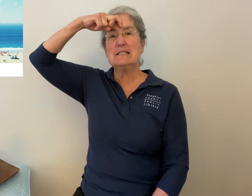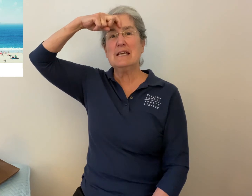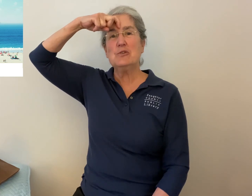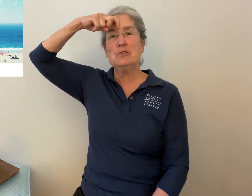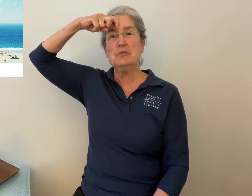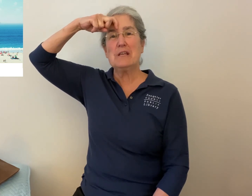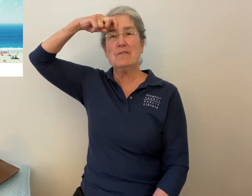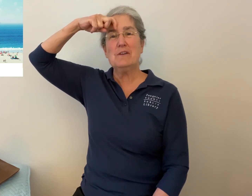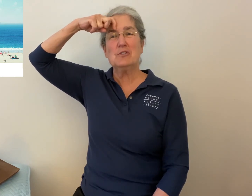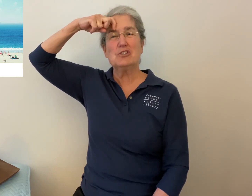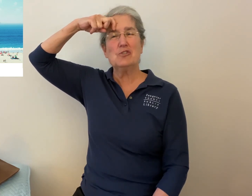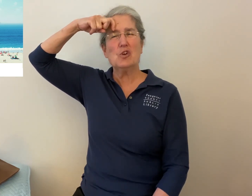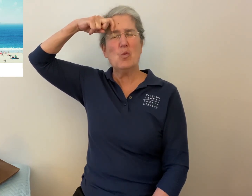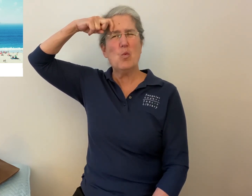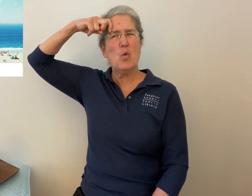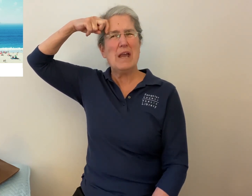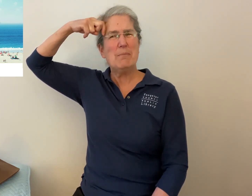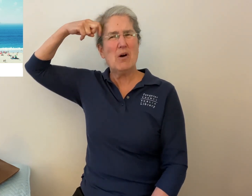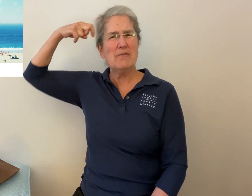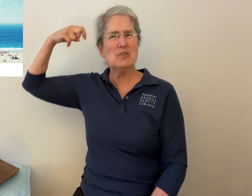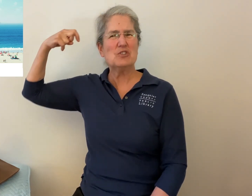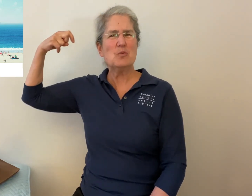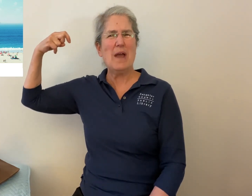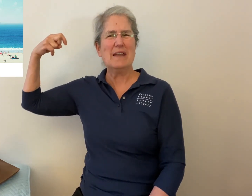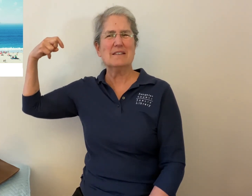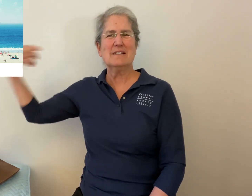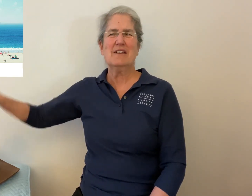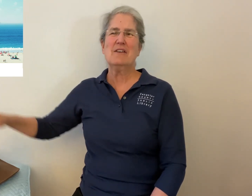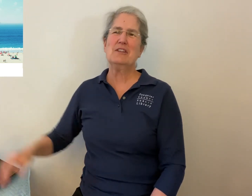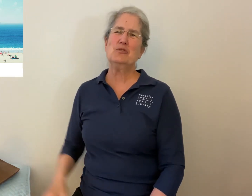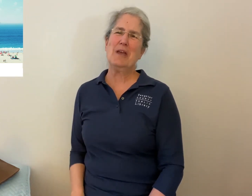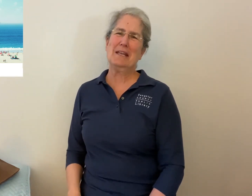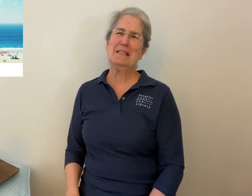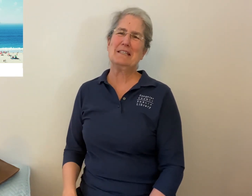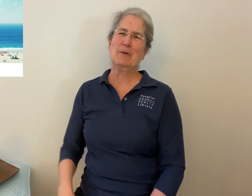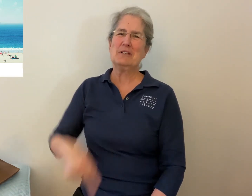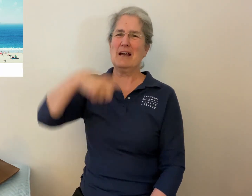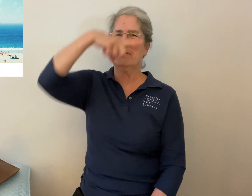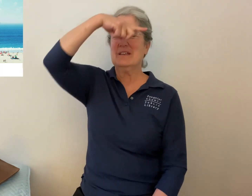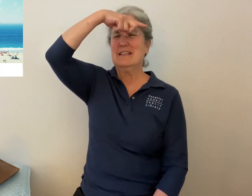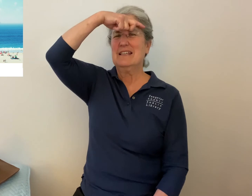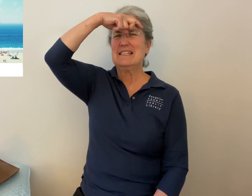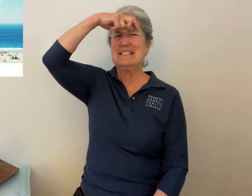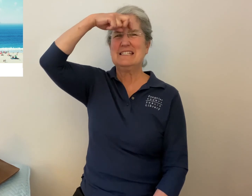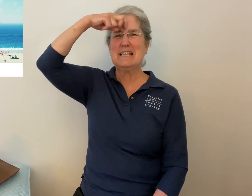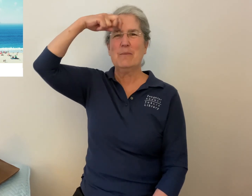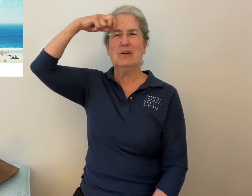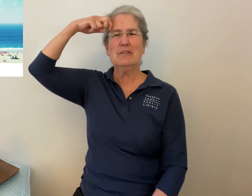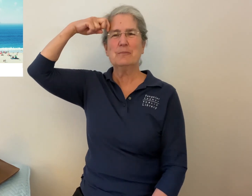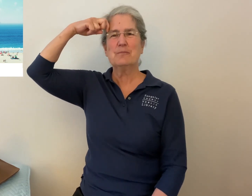like you took that finger so you can wipe off your sweat that you get in the summertime. Summer.